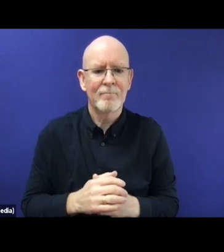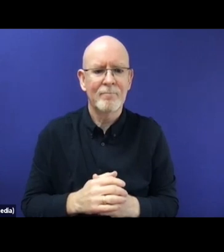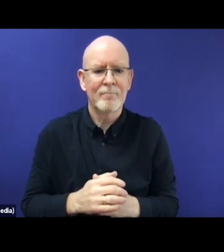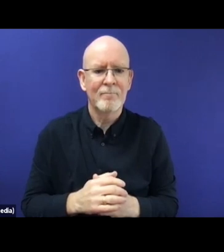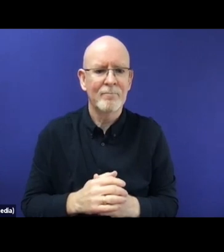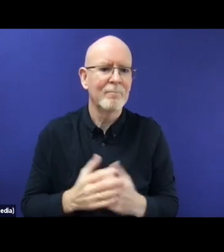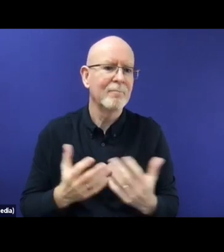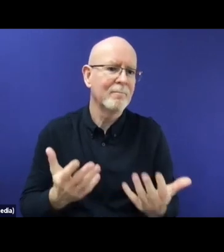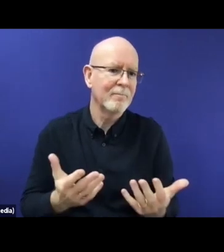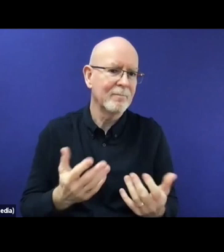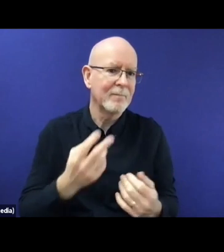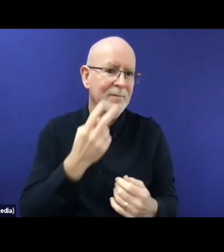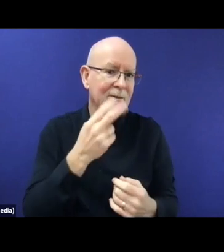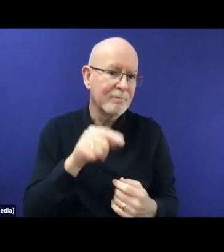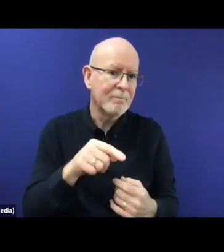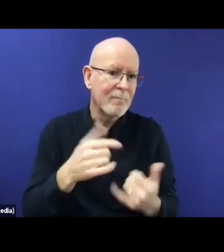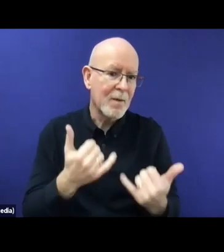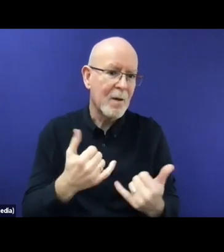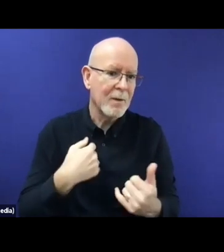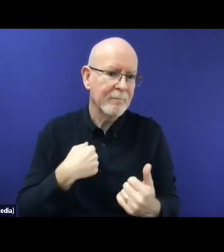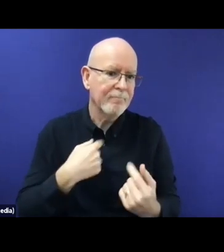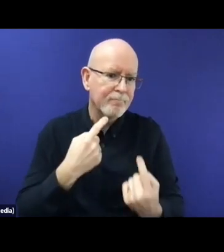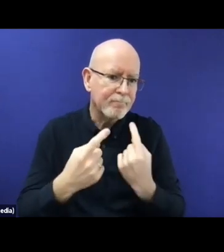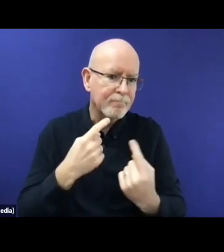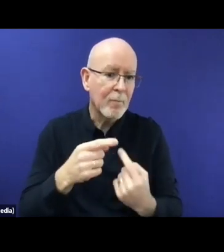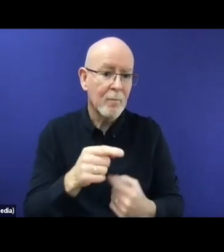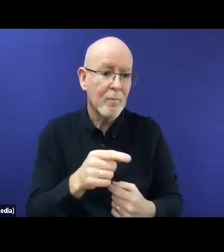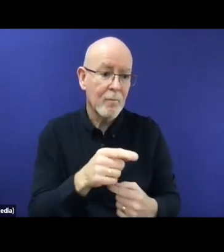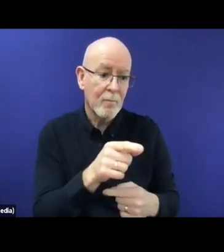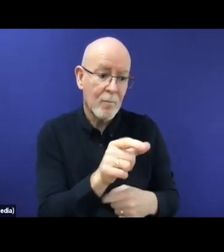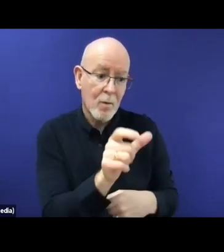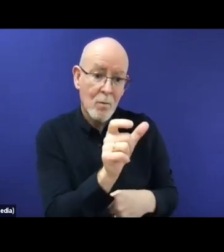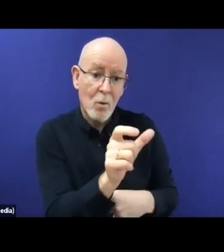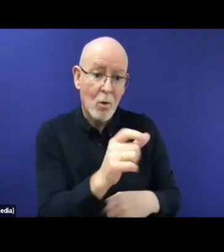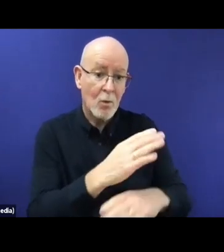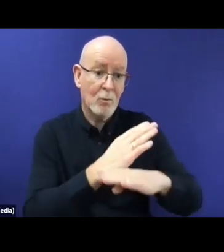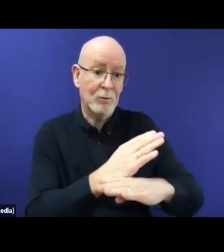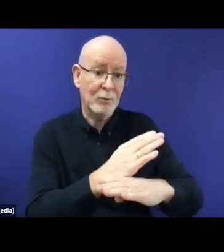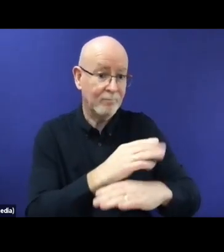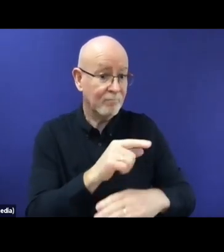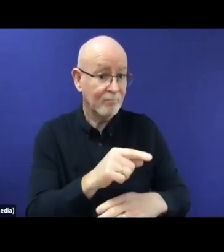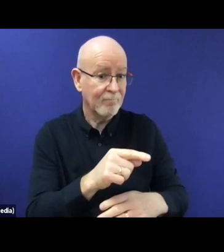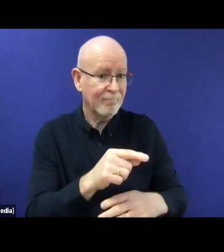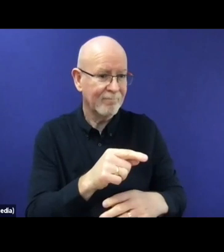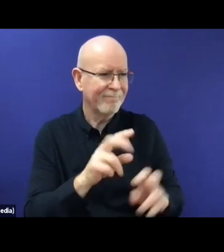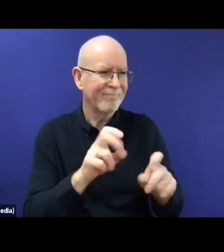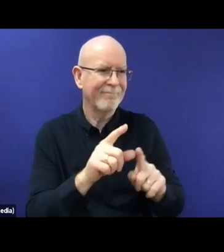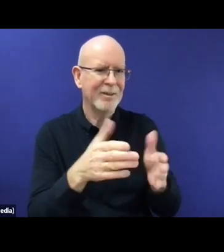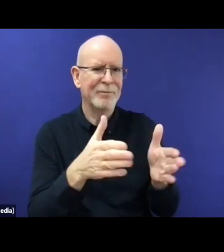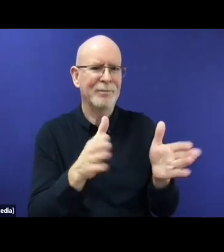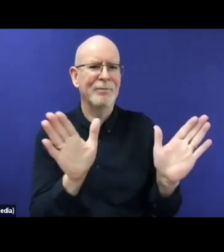full respect of the human rights of individuals in accordance with the letter, etc.,